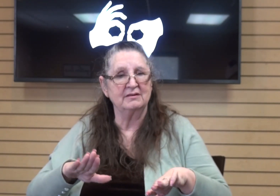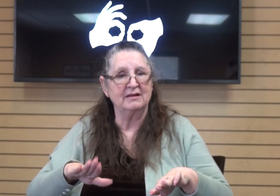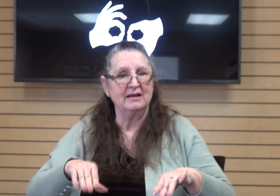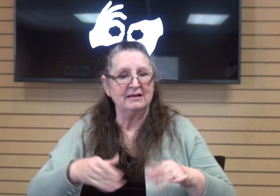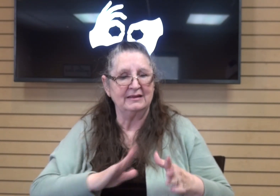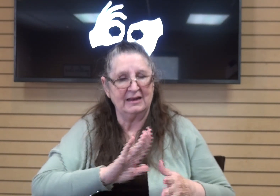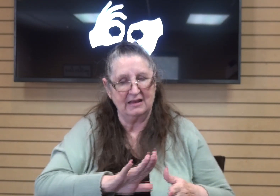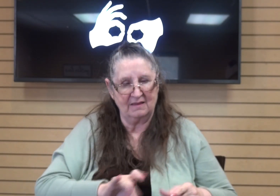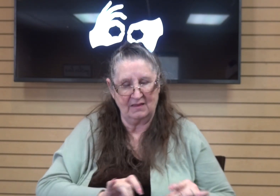shine.